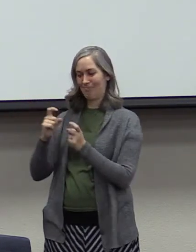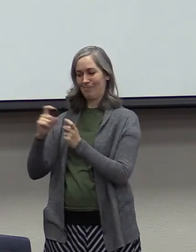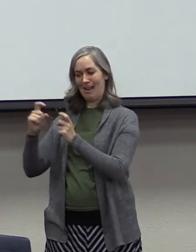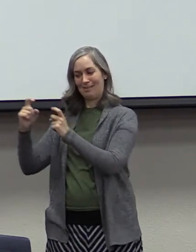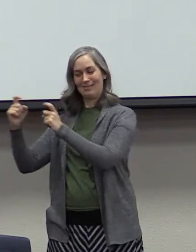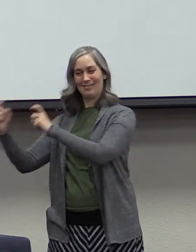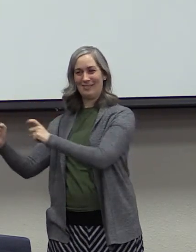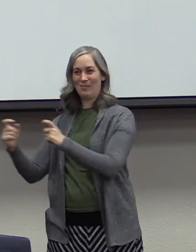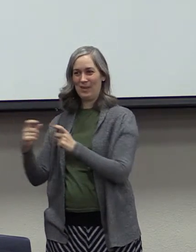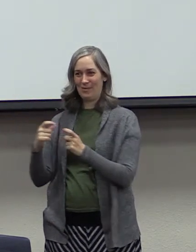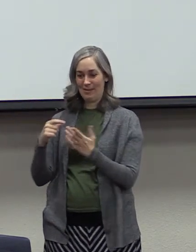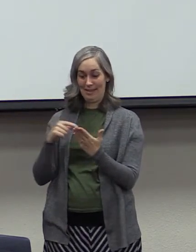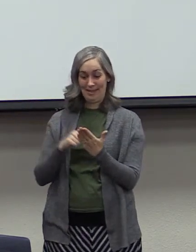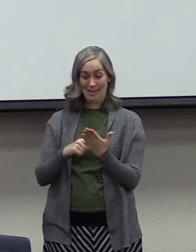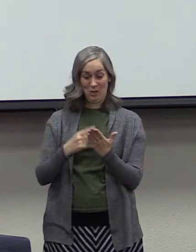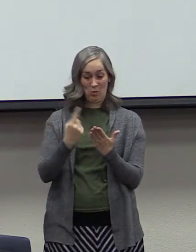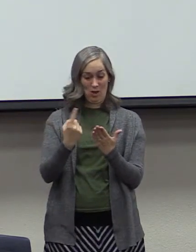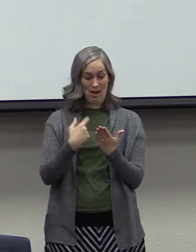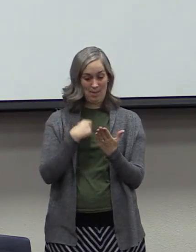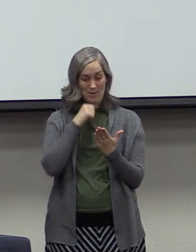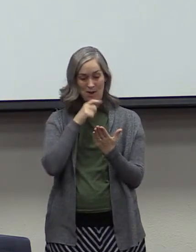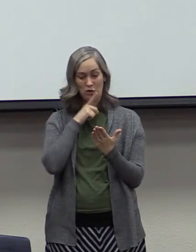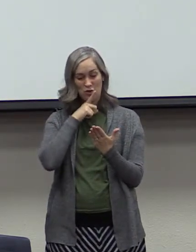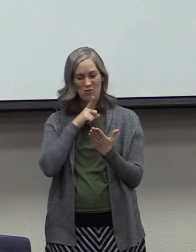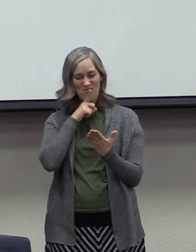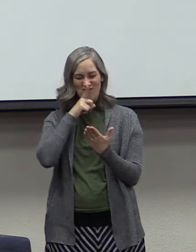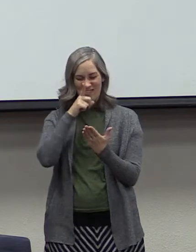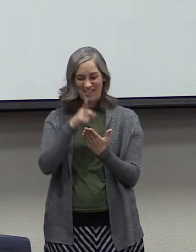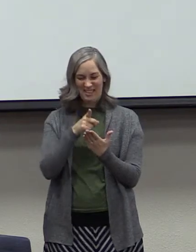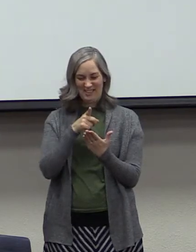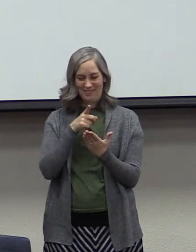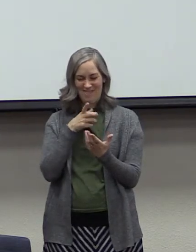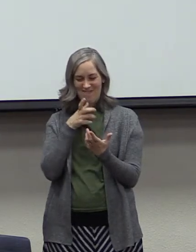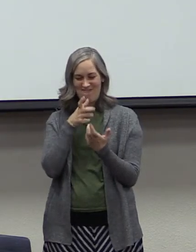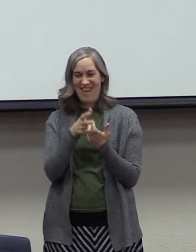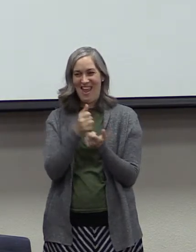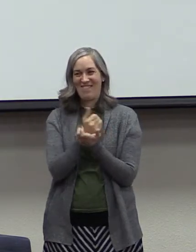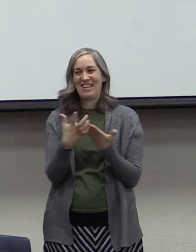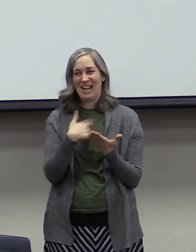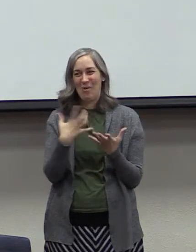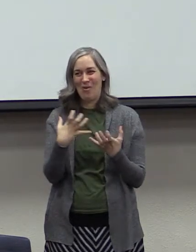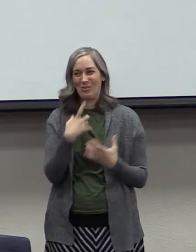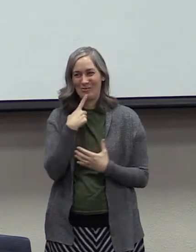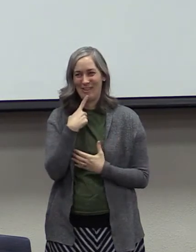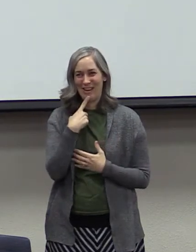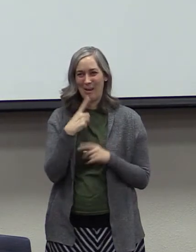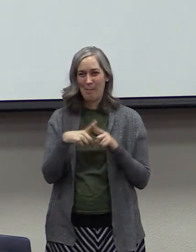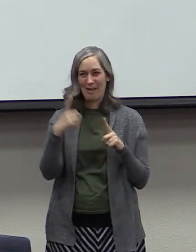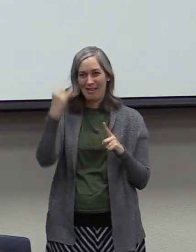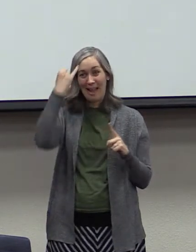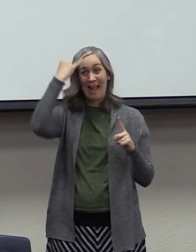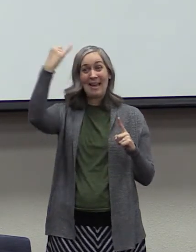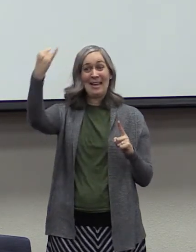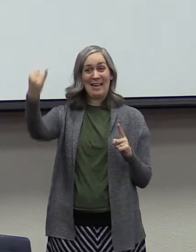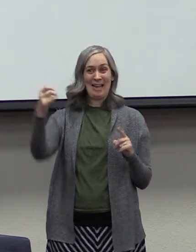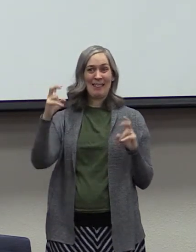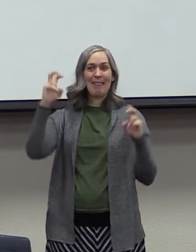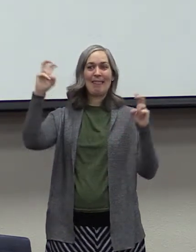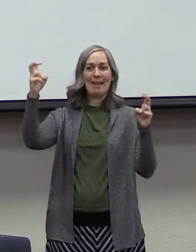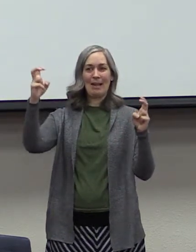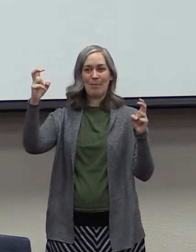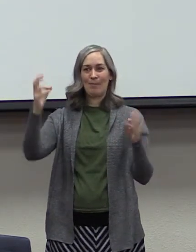to say. But the theme, the idea is give it to Jesus because He cares for you.